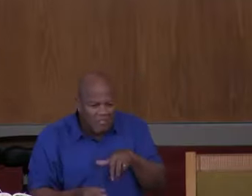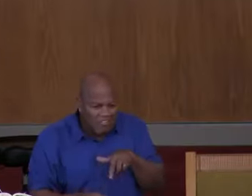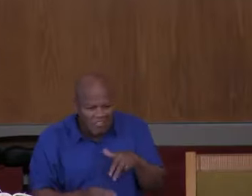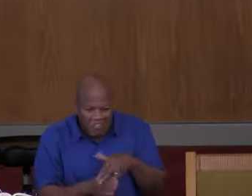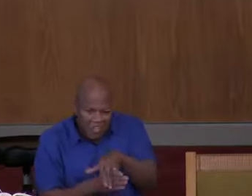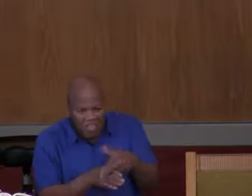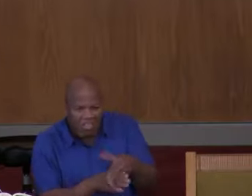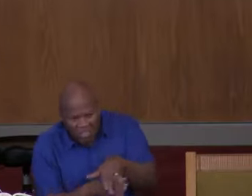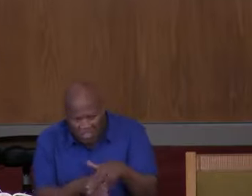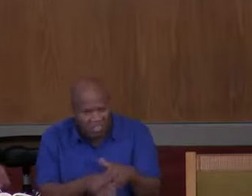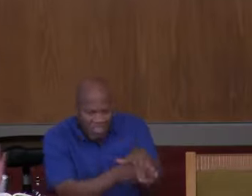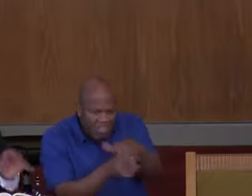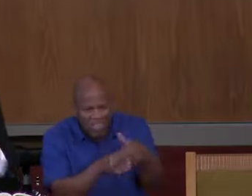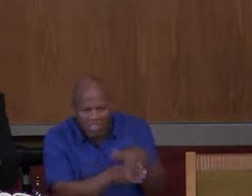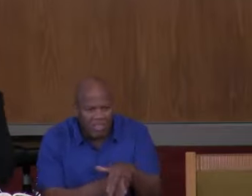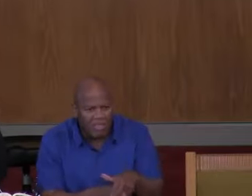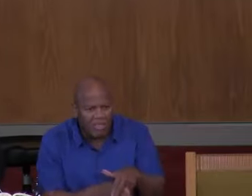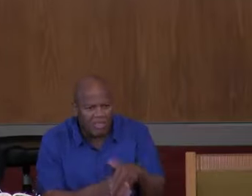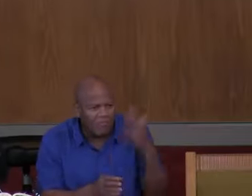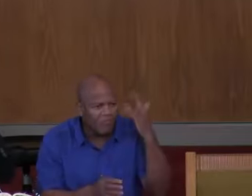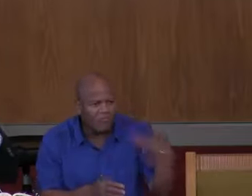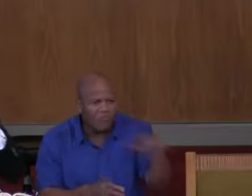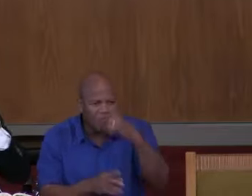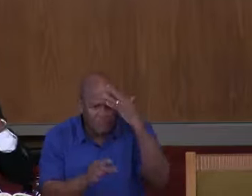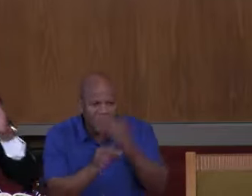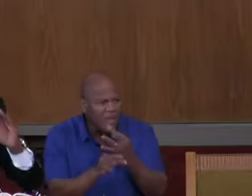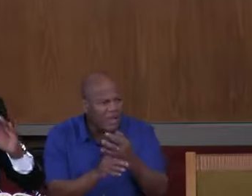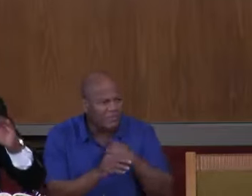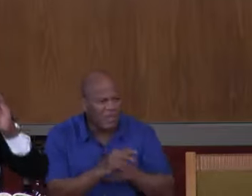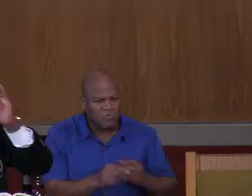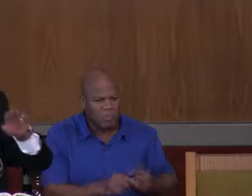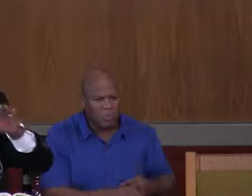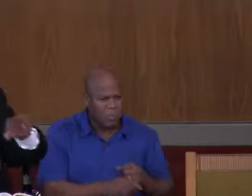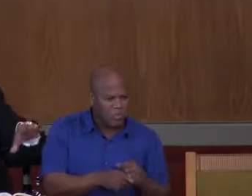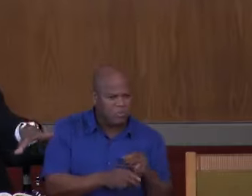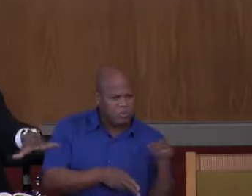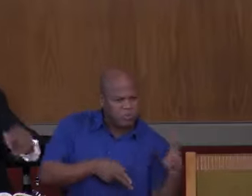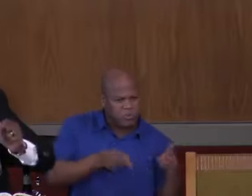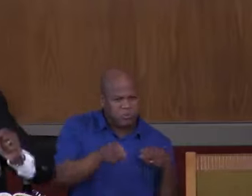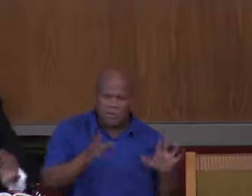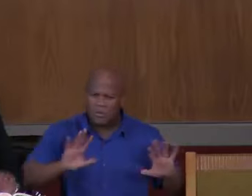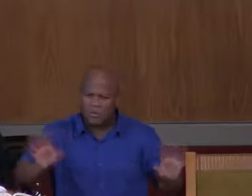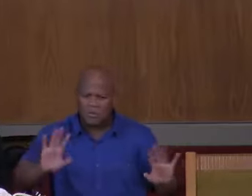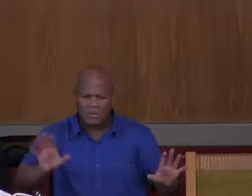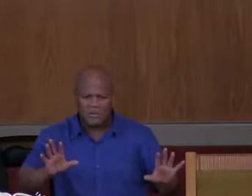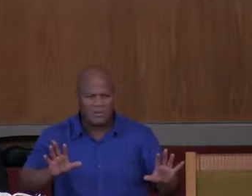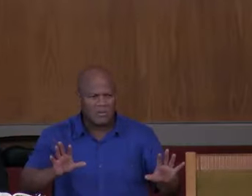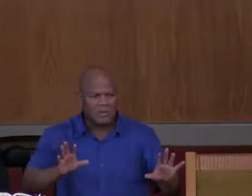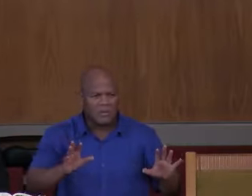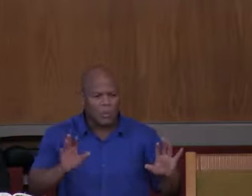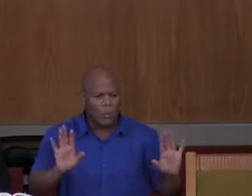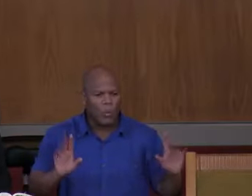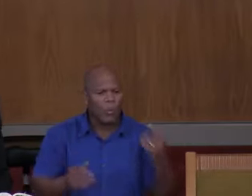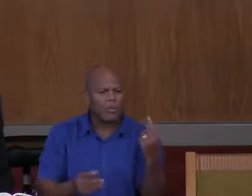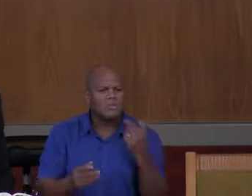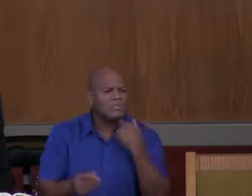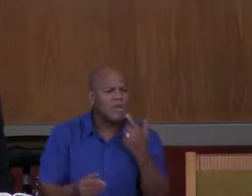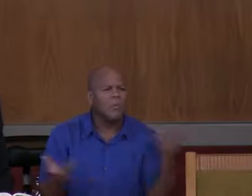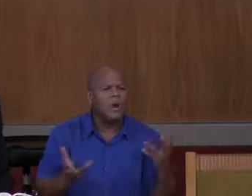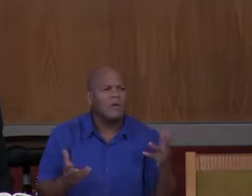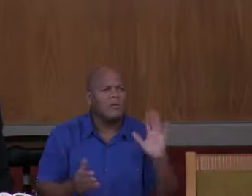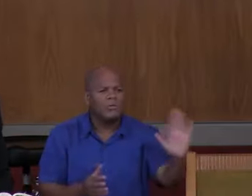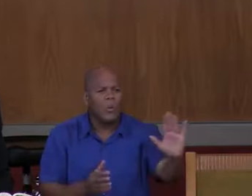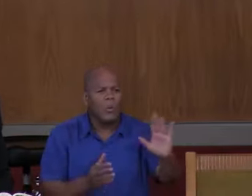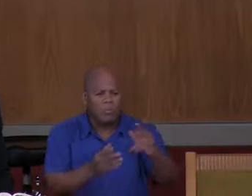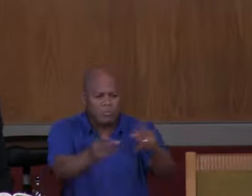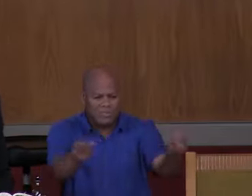faith. But I'm not here throwing shots or shade. I'm saying God can grow you from there. Come on, somebody.